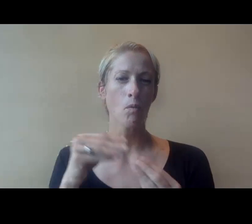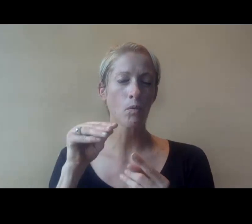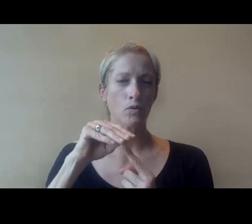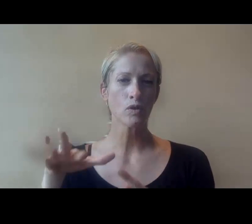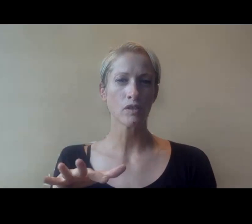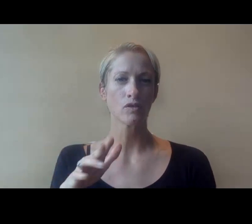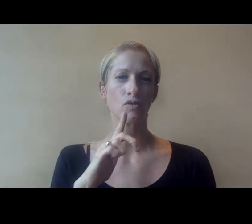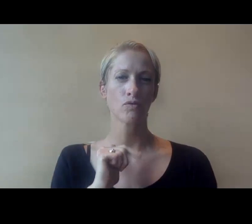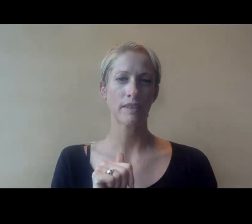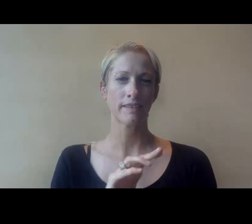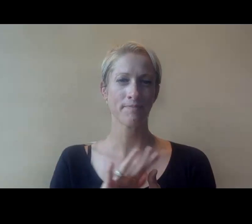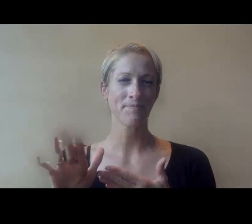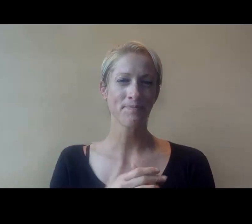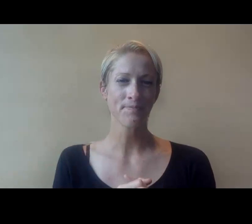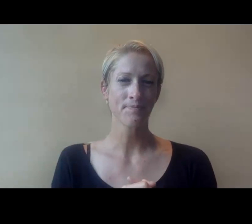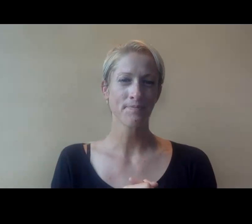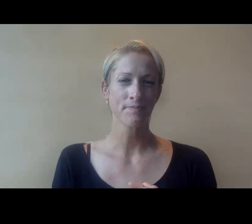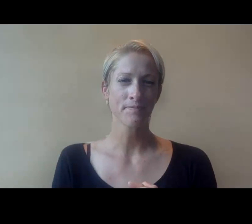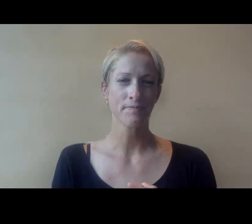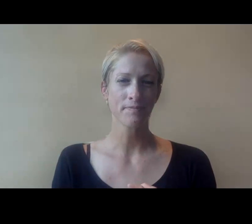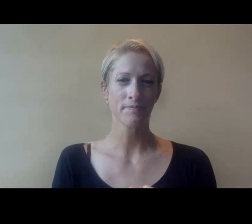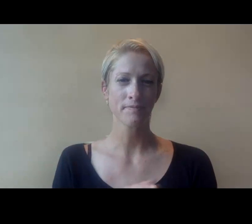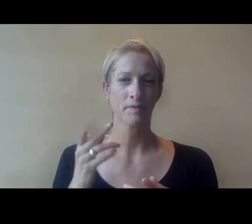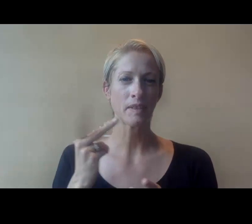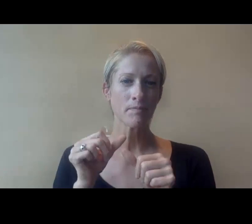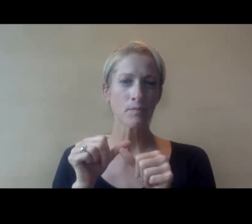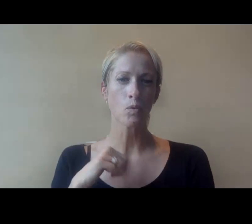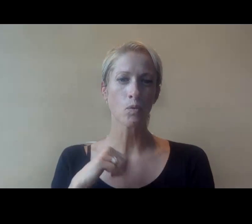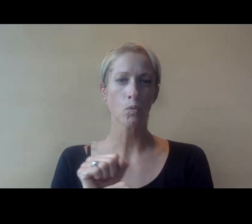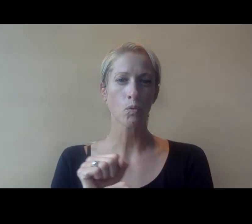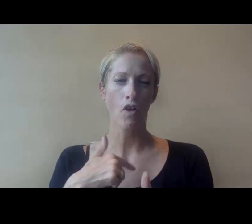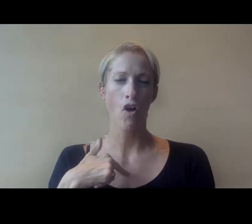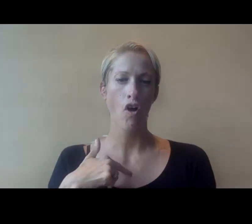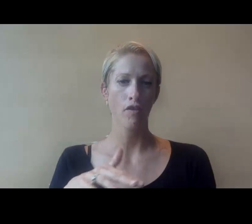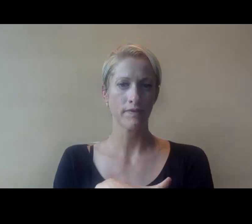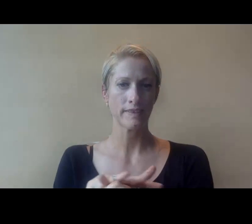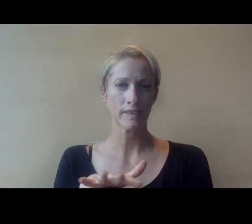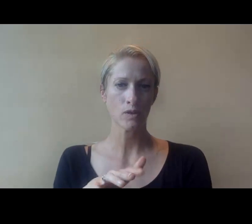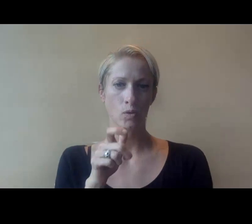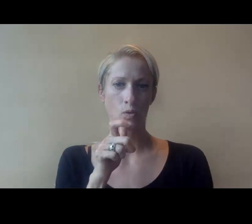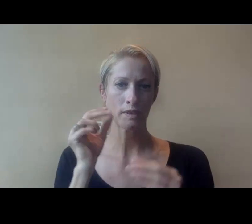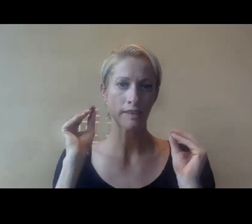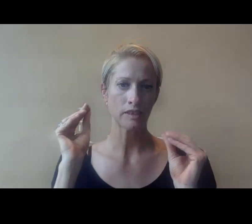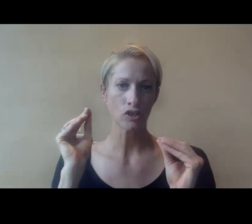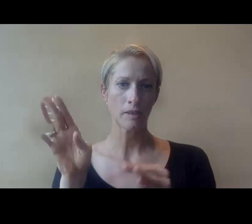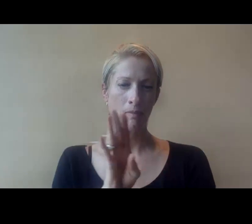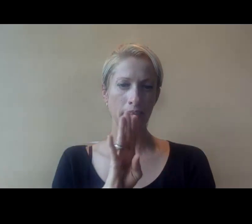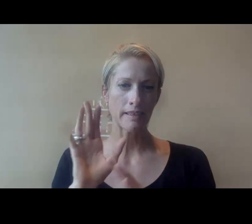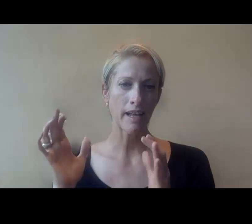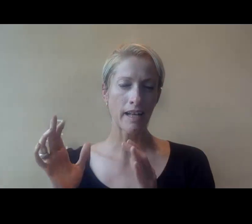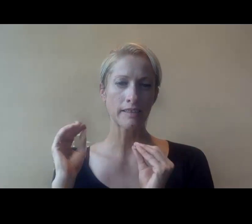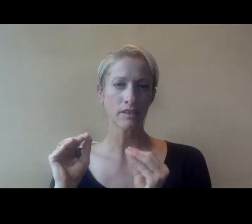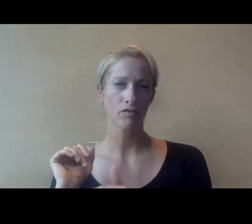with our faculty who teach the business classes. Like they teach Microsoft Outlook, they teach Word, they teach all